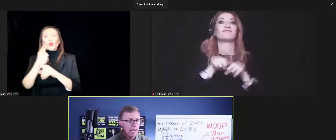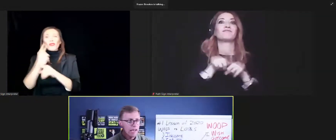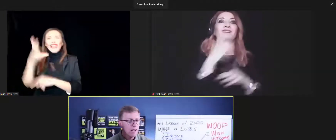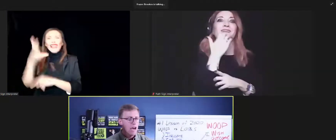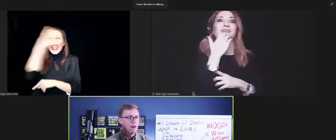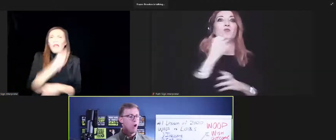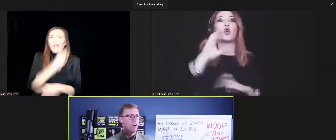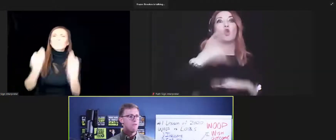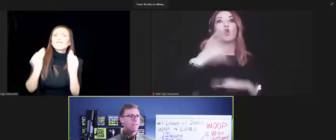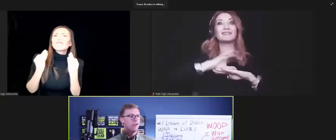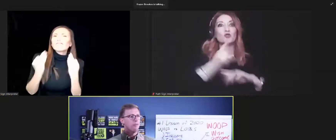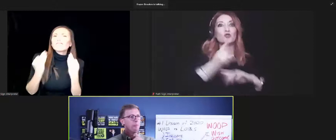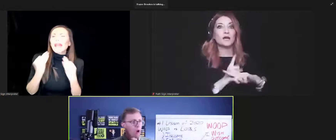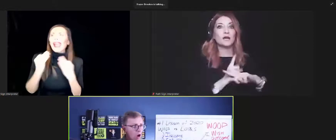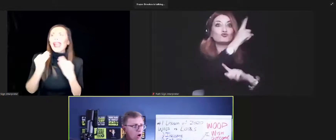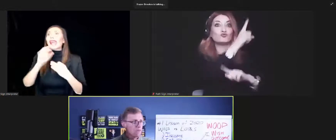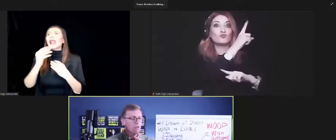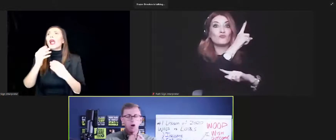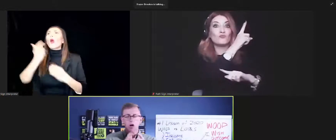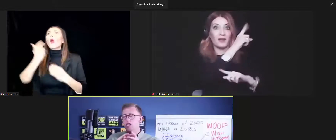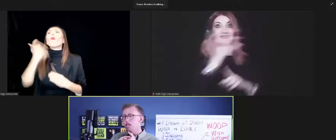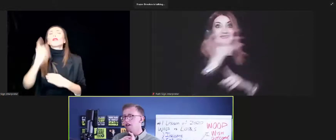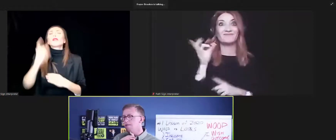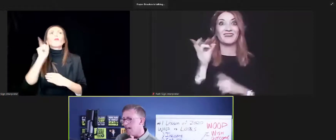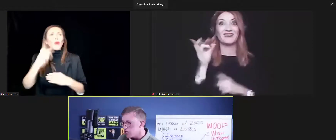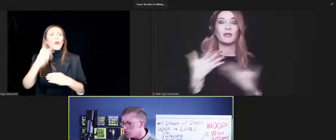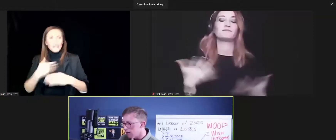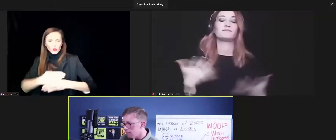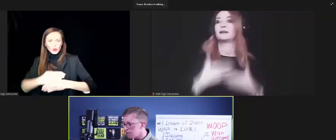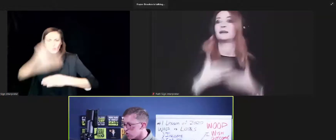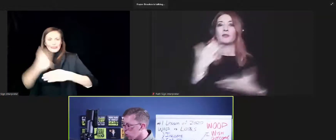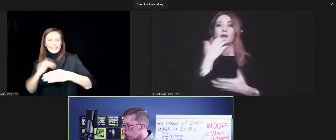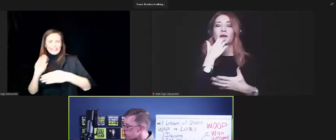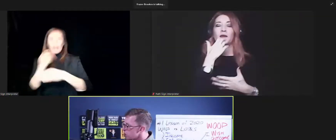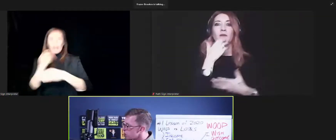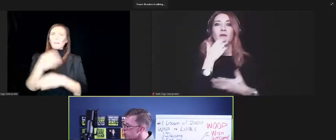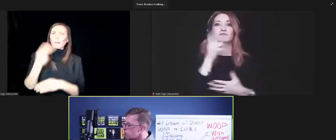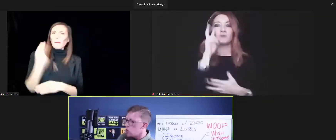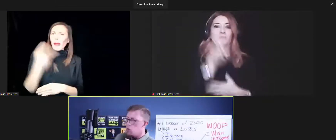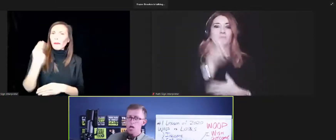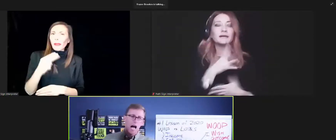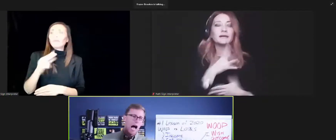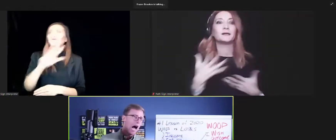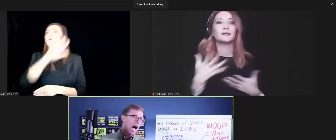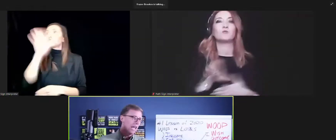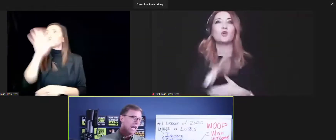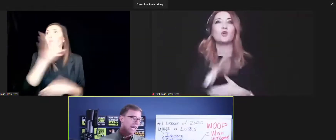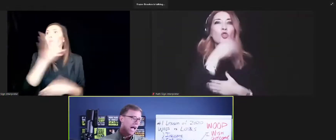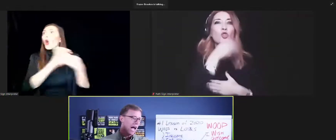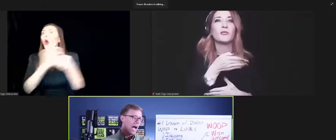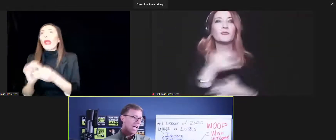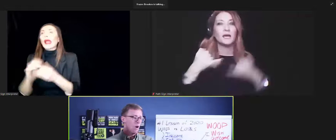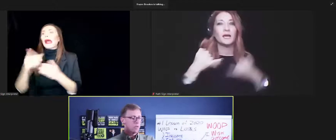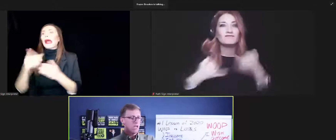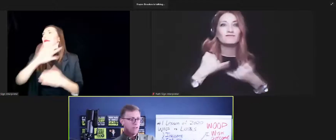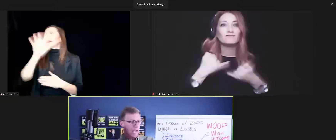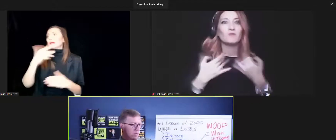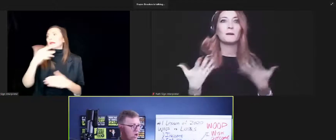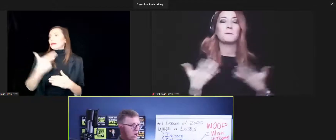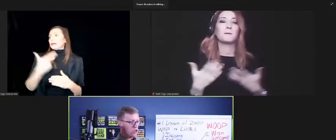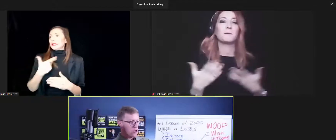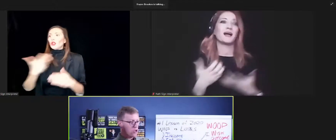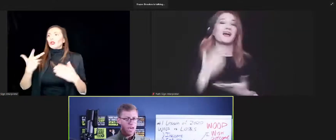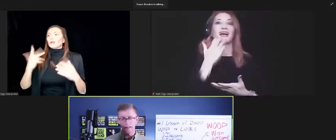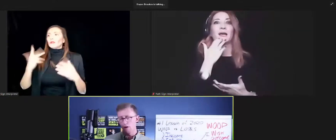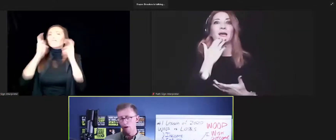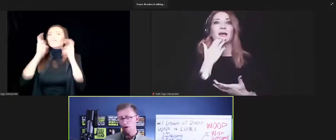in. I've not read enough books. I've not gone to the events when I've been told to. I'm